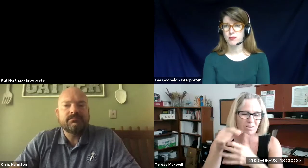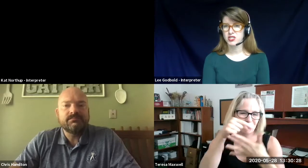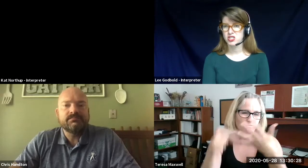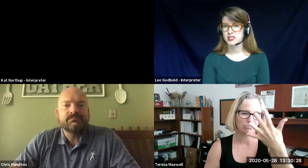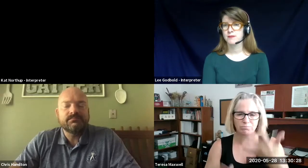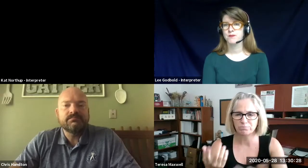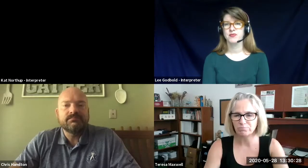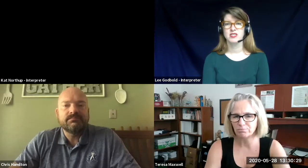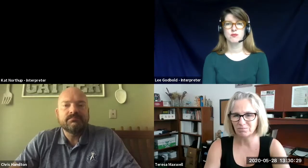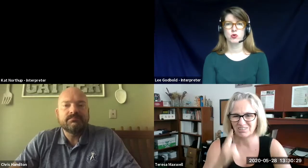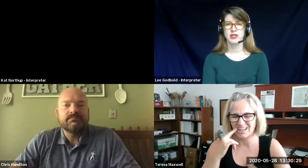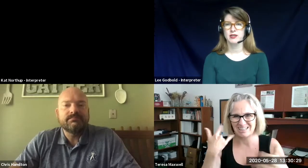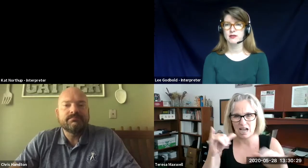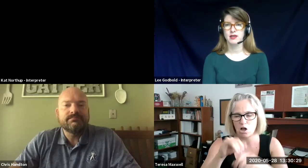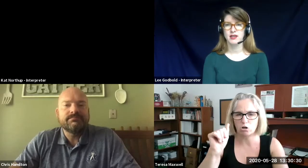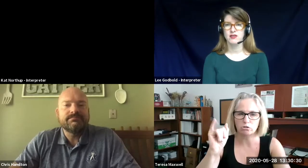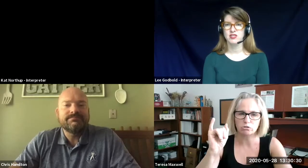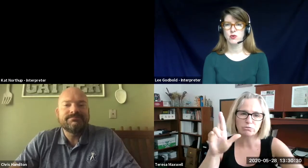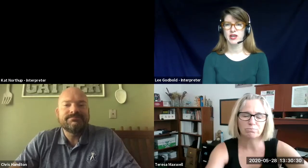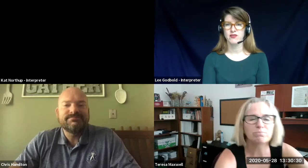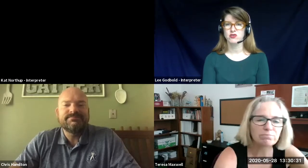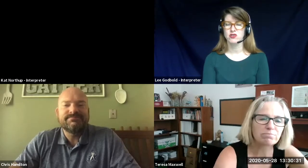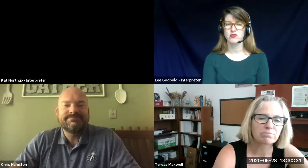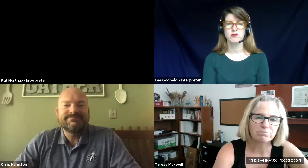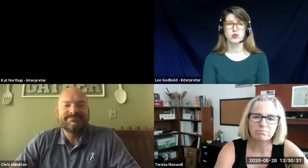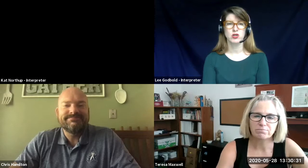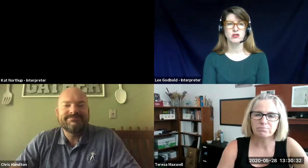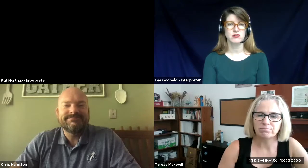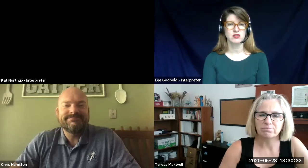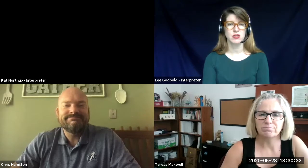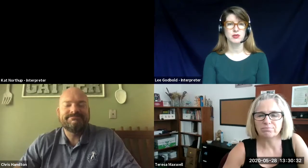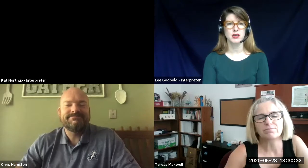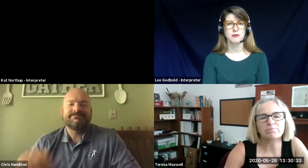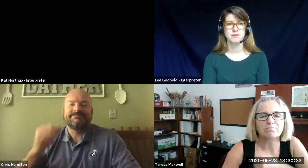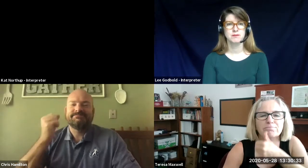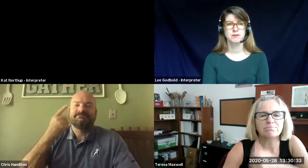our budget, sporting events and what have you. So we're also still up in the air.